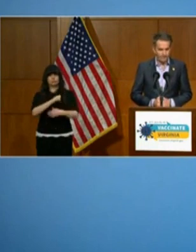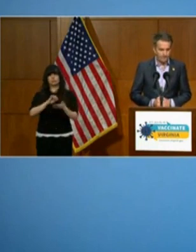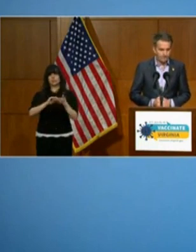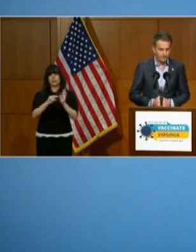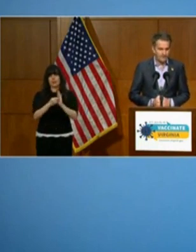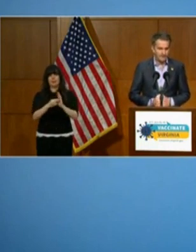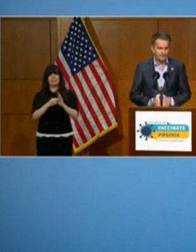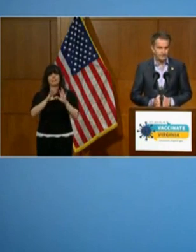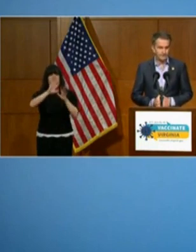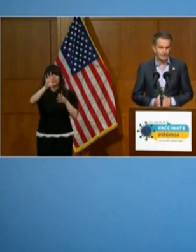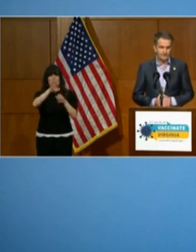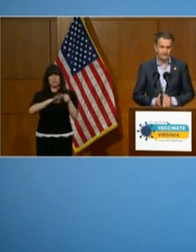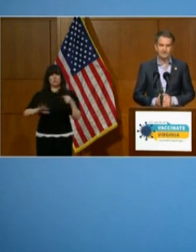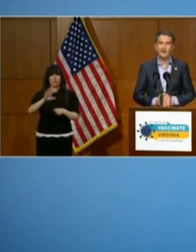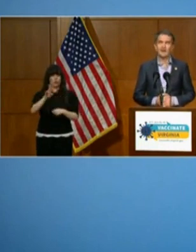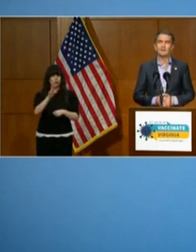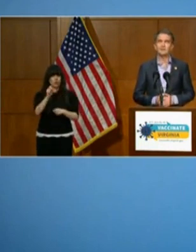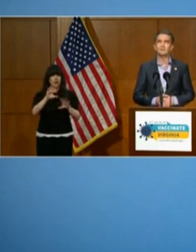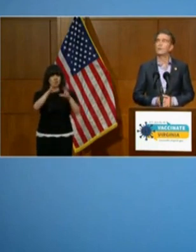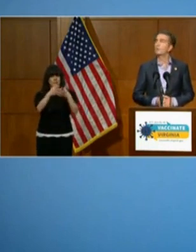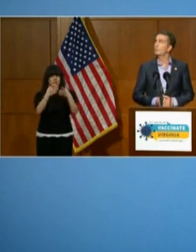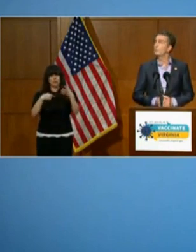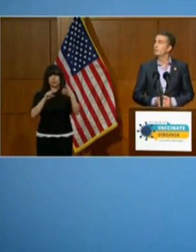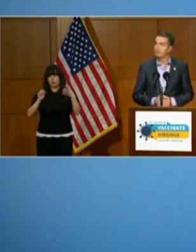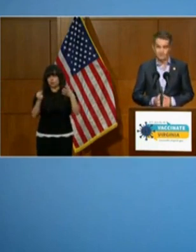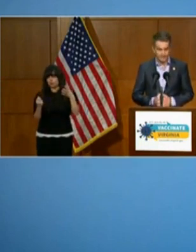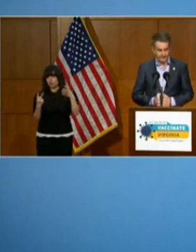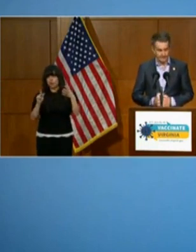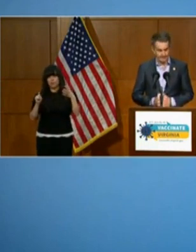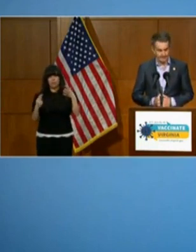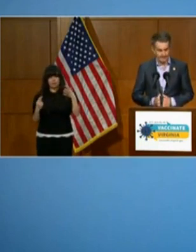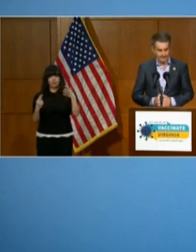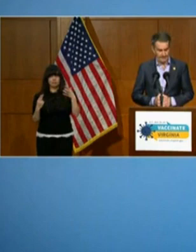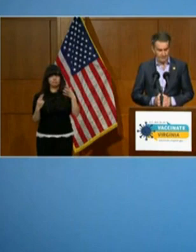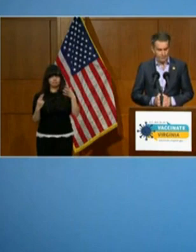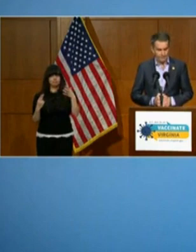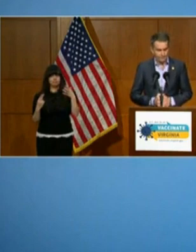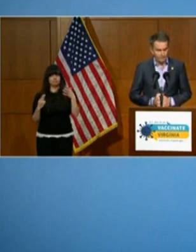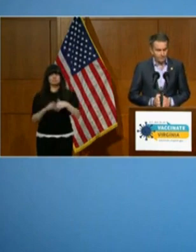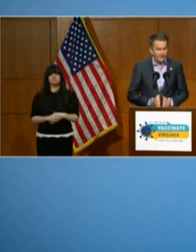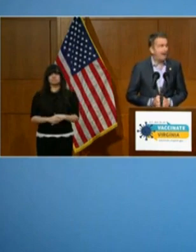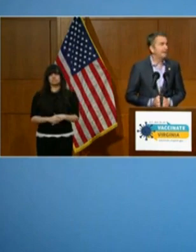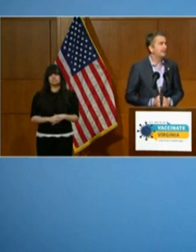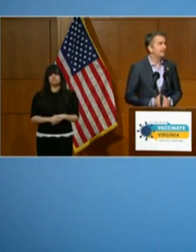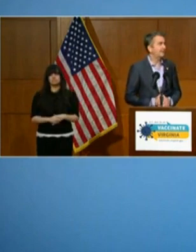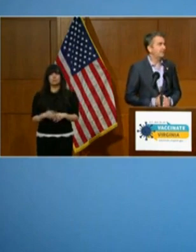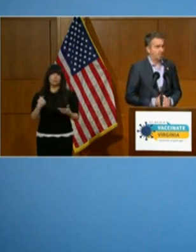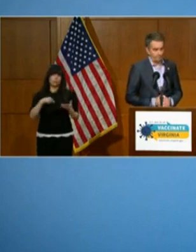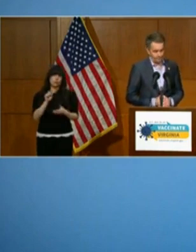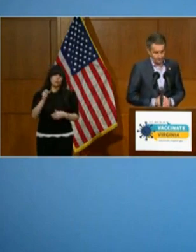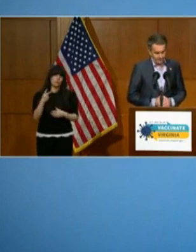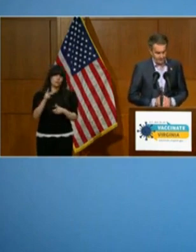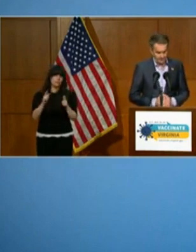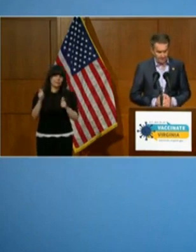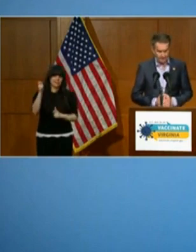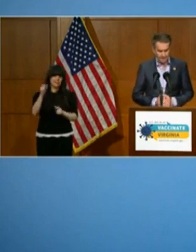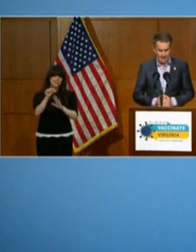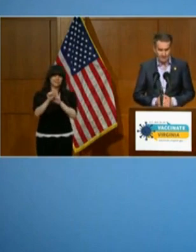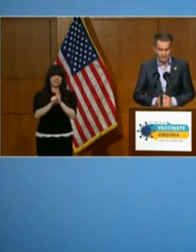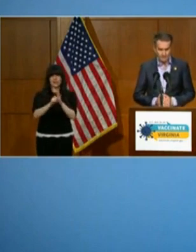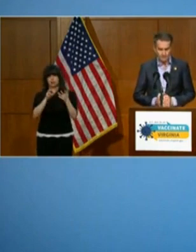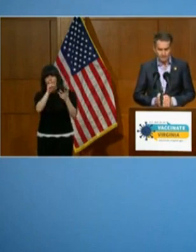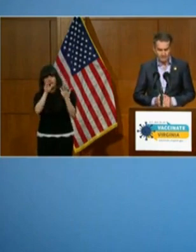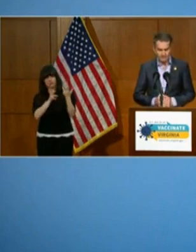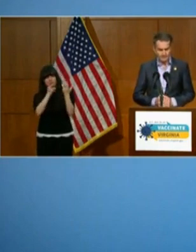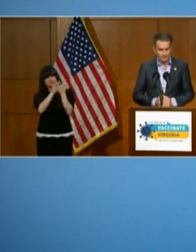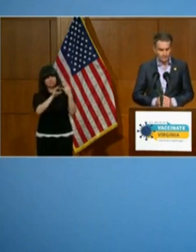12th largest state, so that's exactly where we should be. We've used 87% of the shots